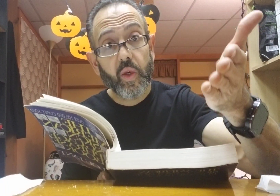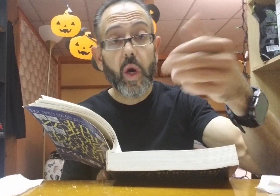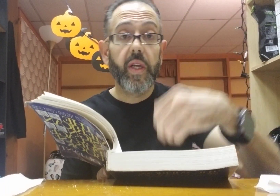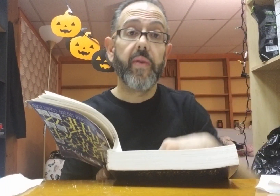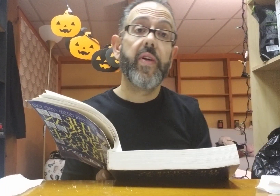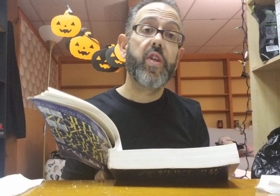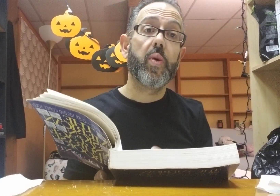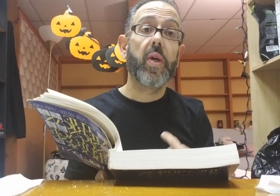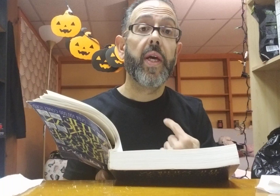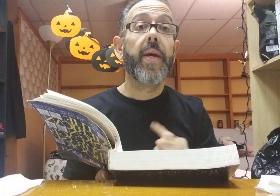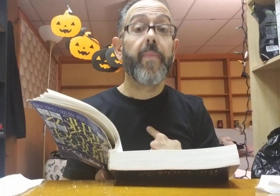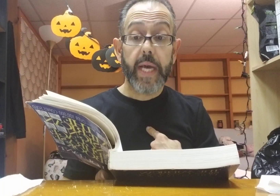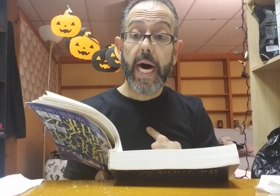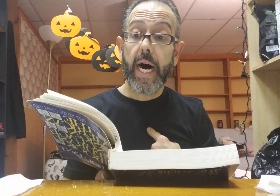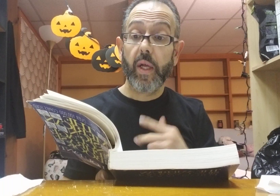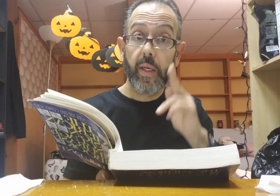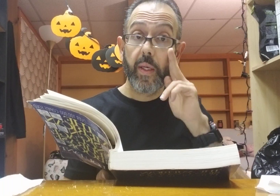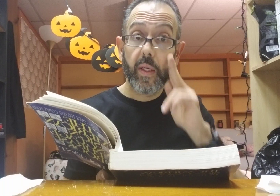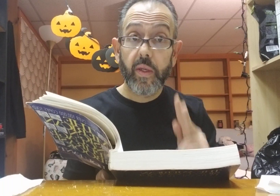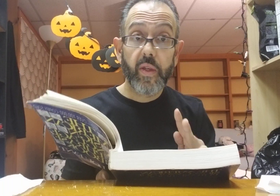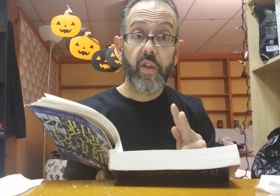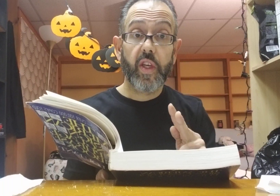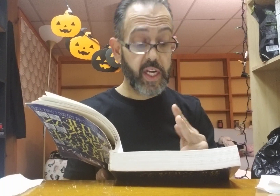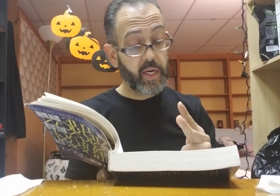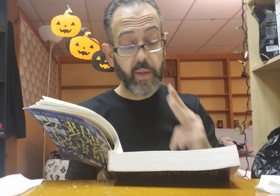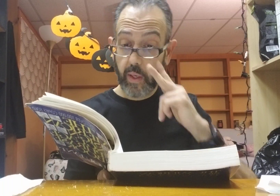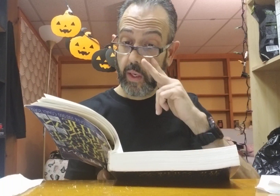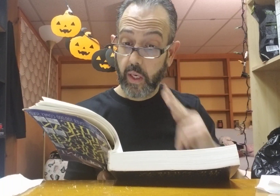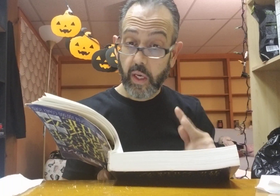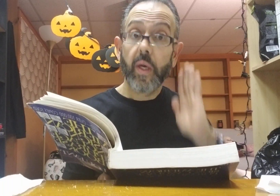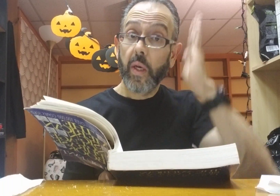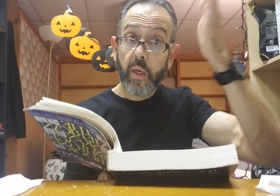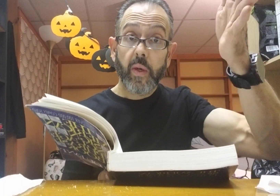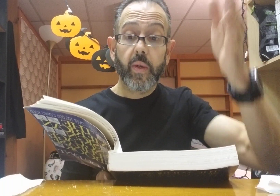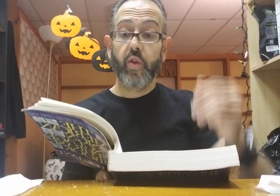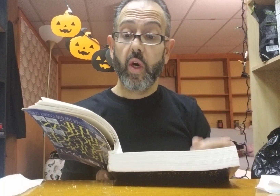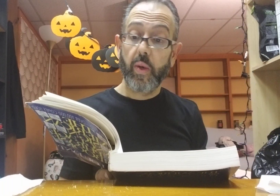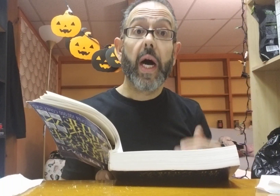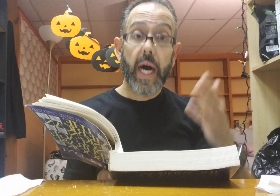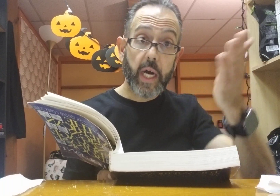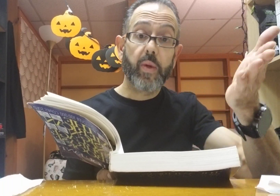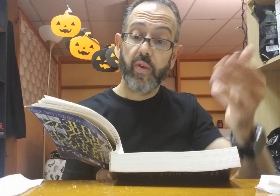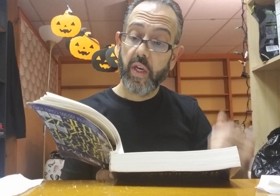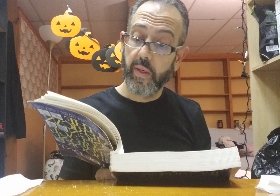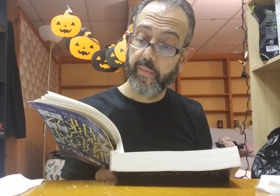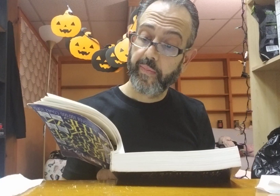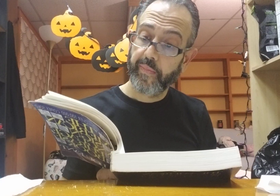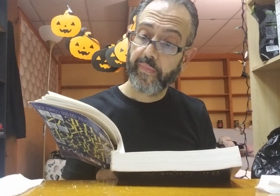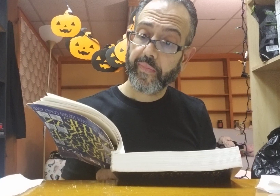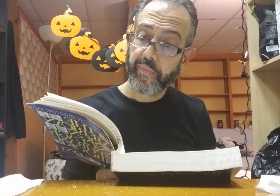one individual, I'll see. So I will see.